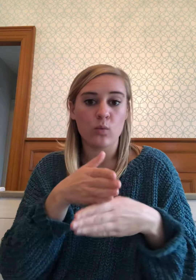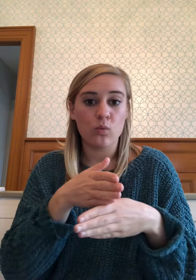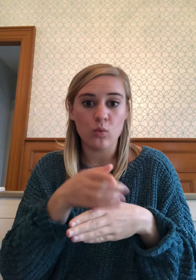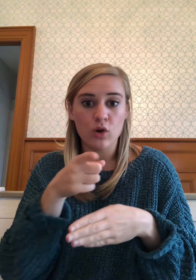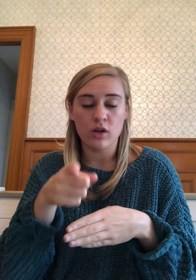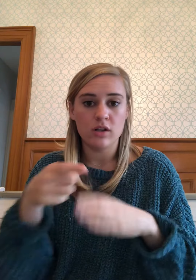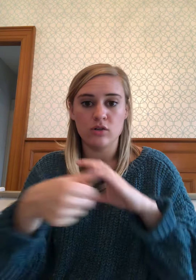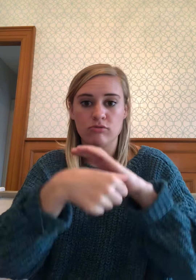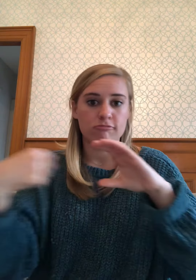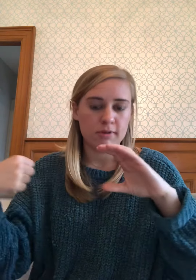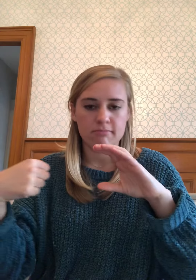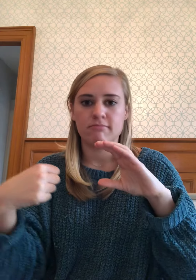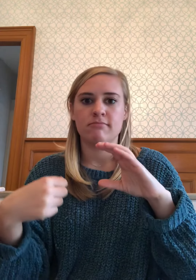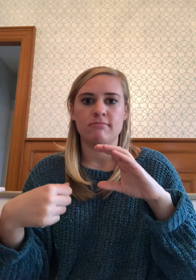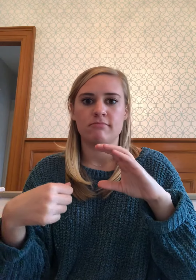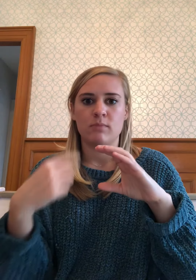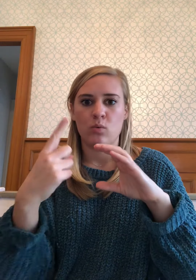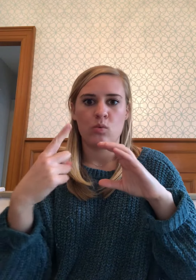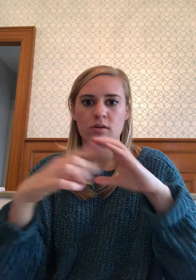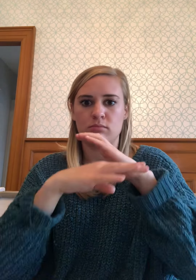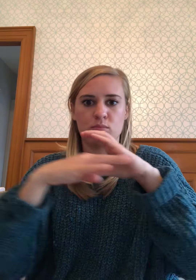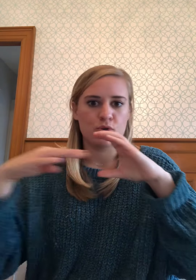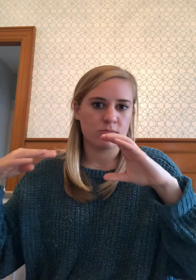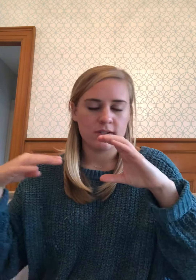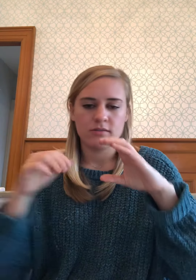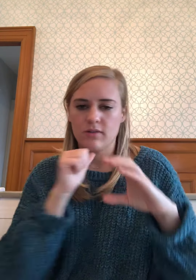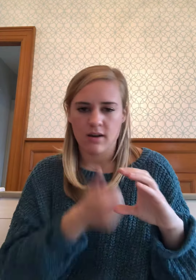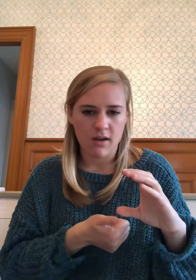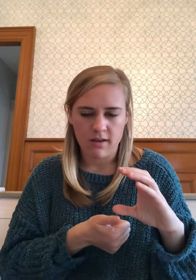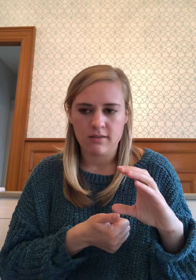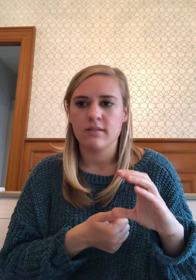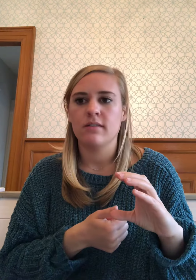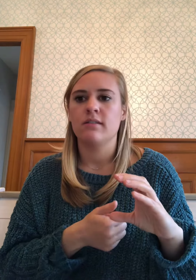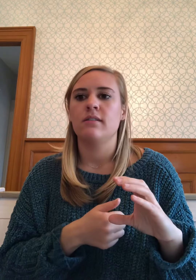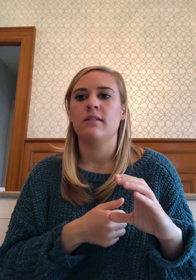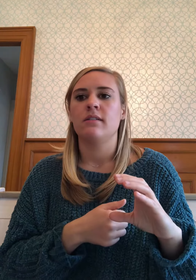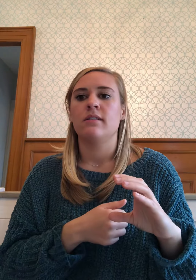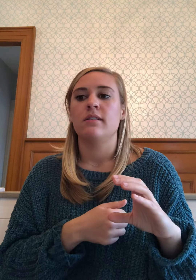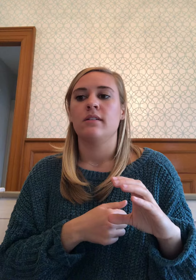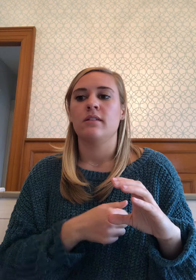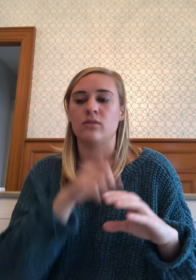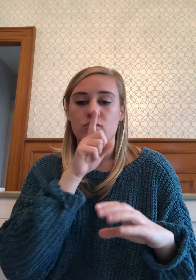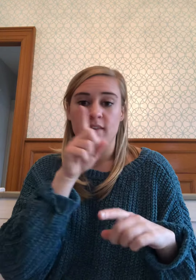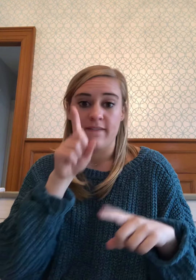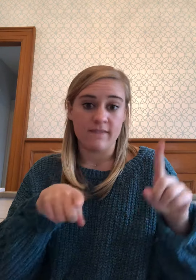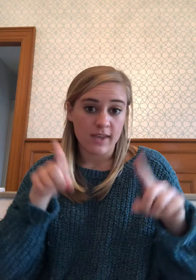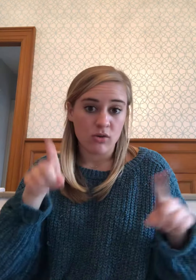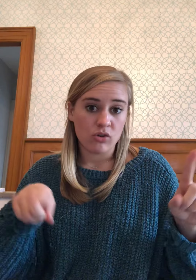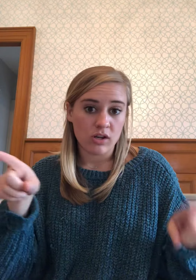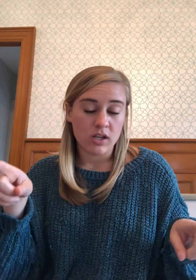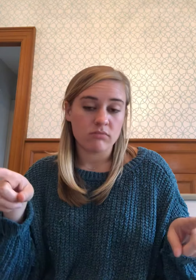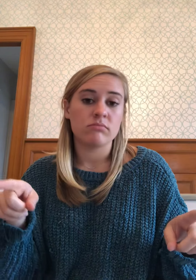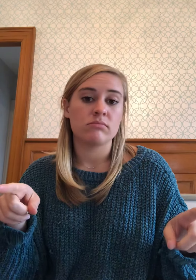cut perpendicular to it. These cuts vary so that as the